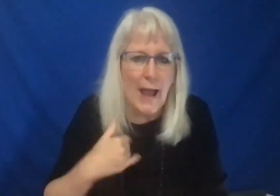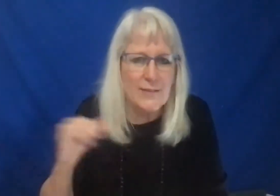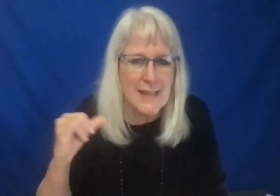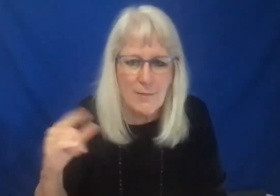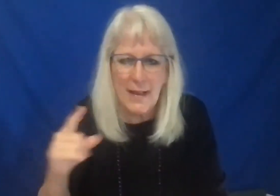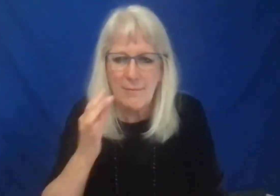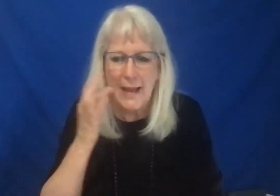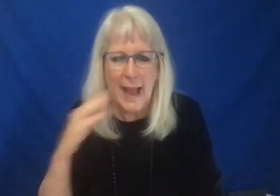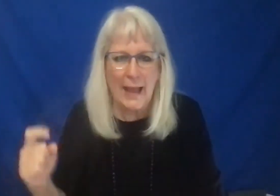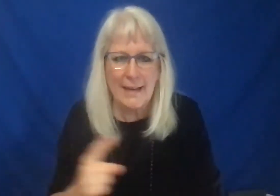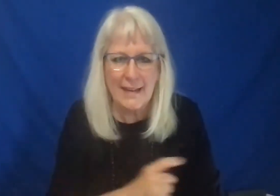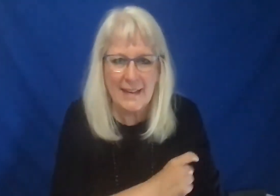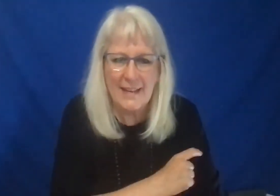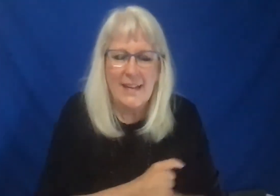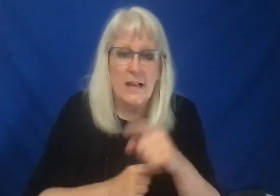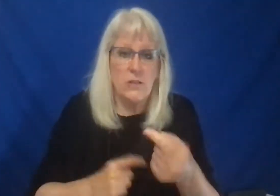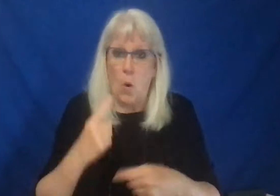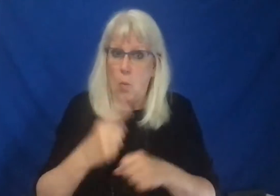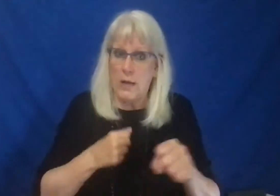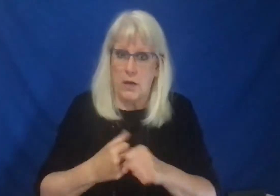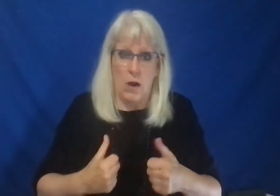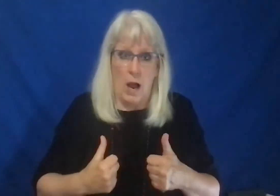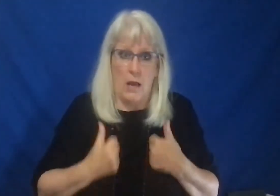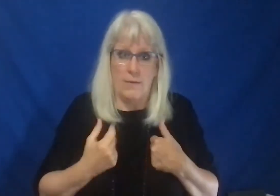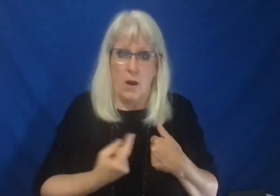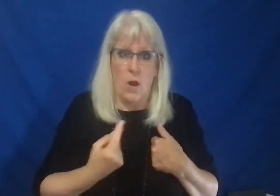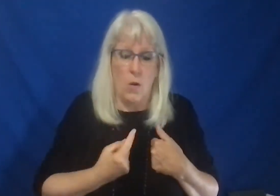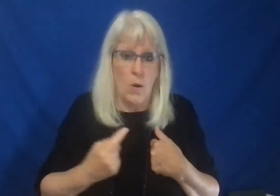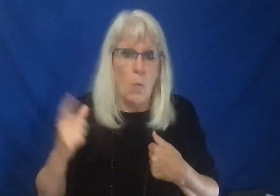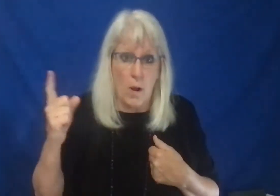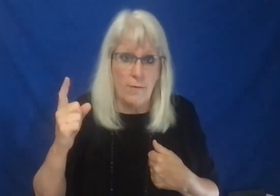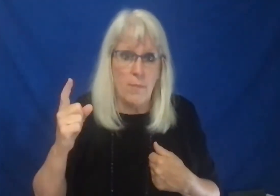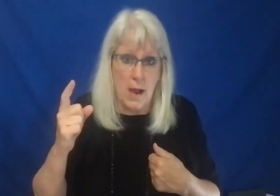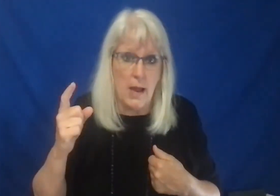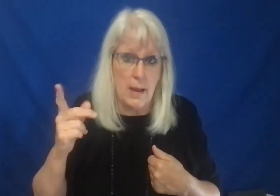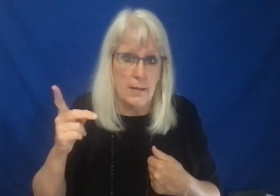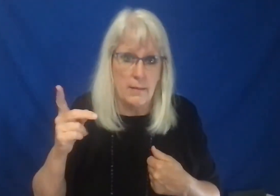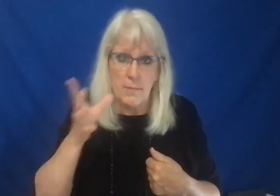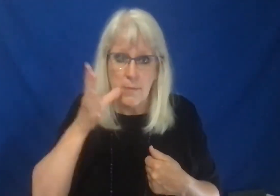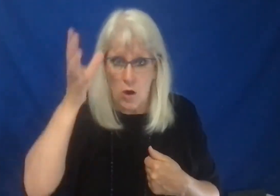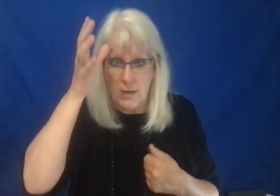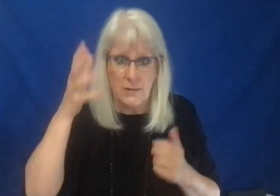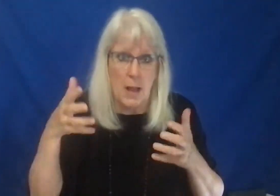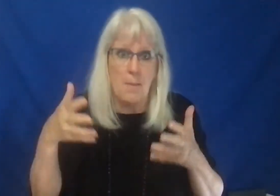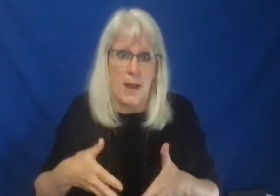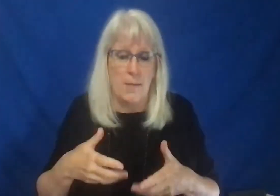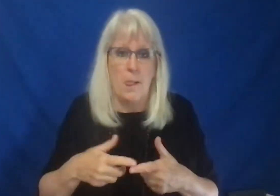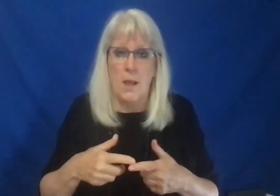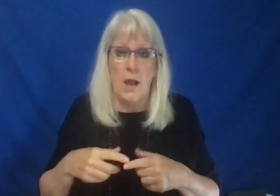which I lived completely by myself when I was abandoned by one of my parents. And I moved myself to go live with the other parent, and